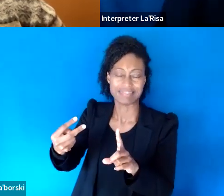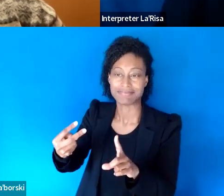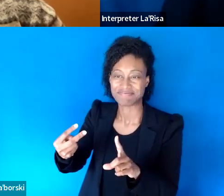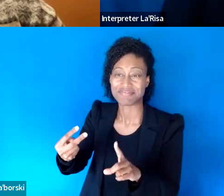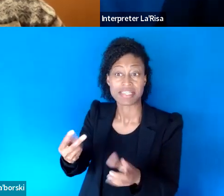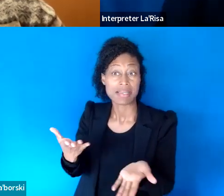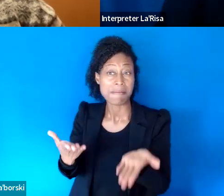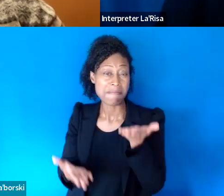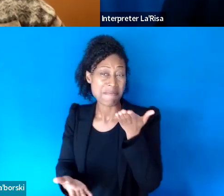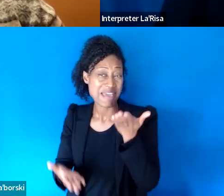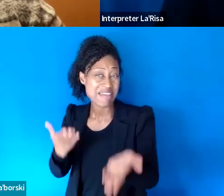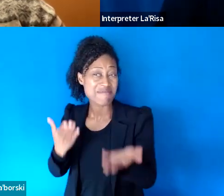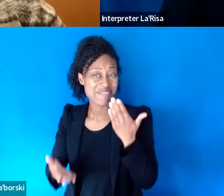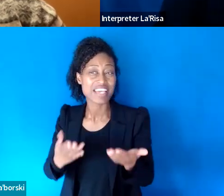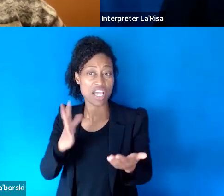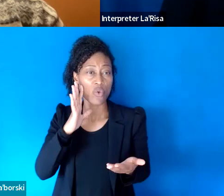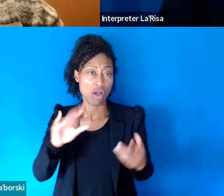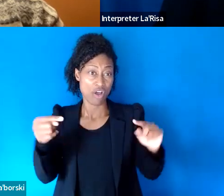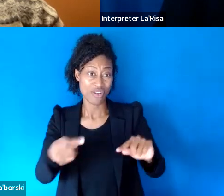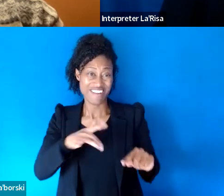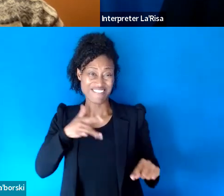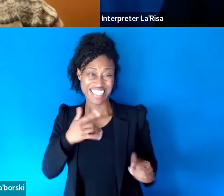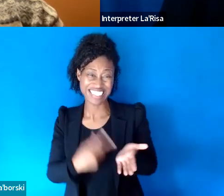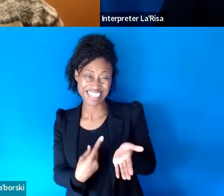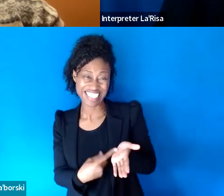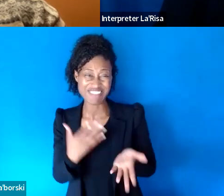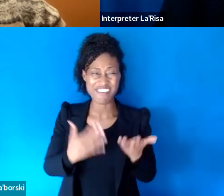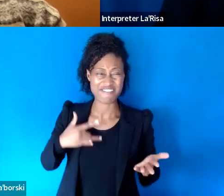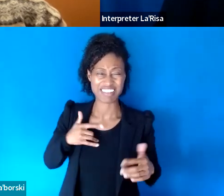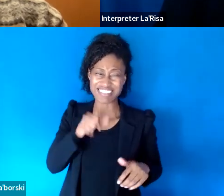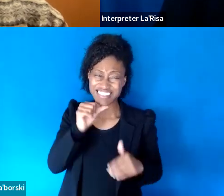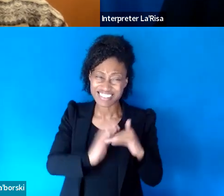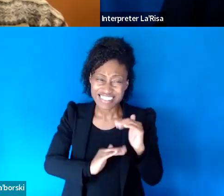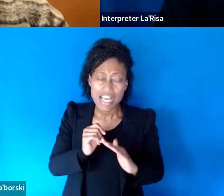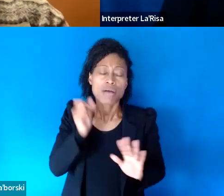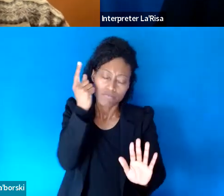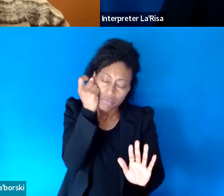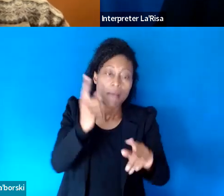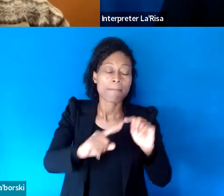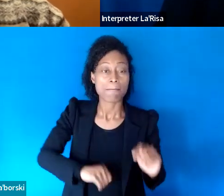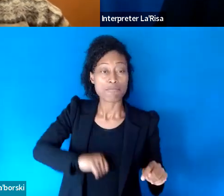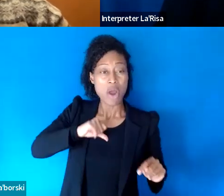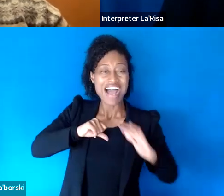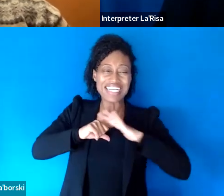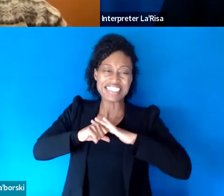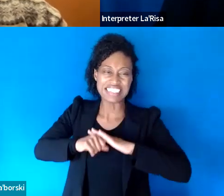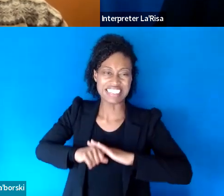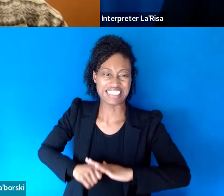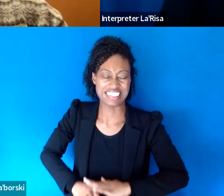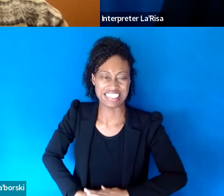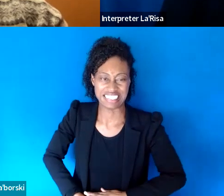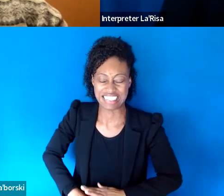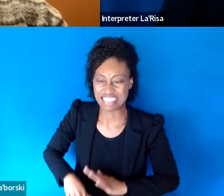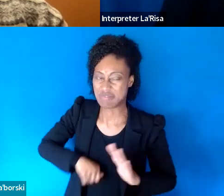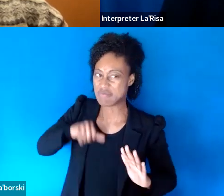not always, it may hurt your feelings. You may feel some type of way, but you have to put your pride to the side, right? You